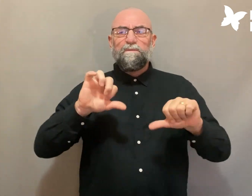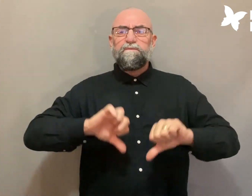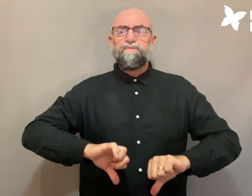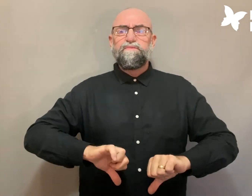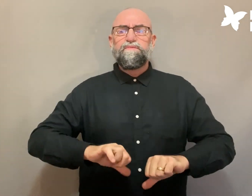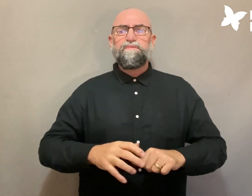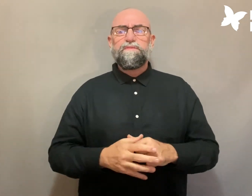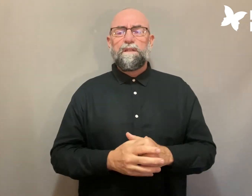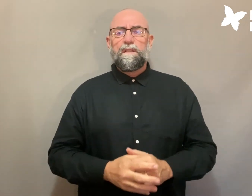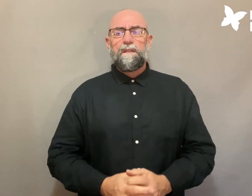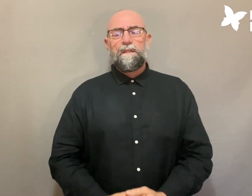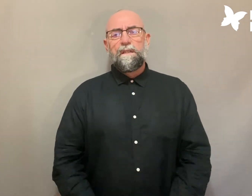Yeah.